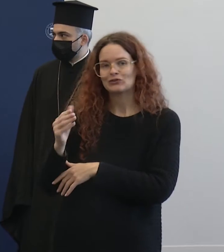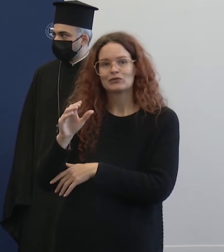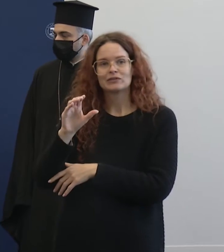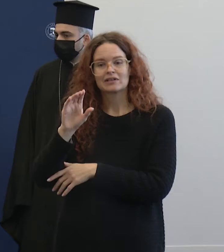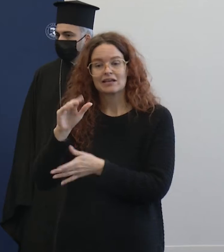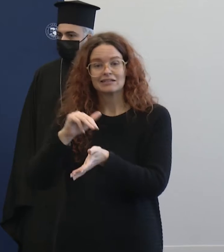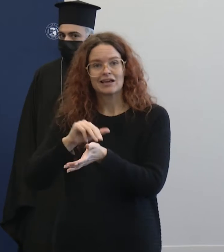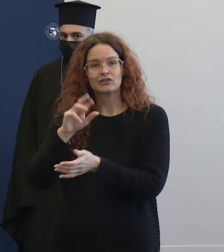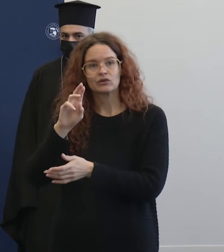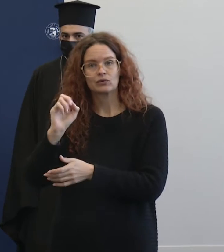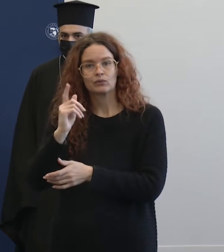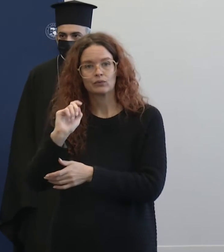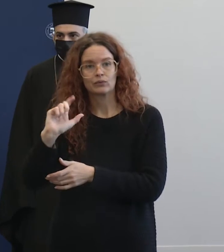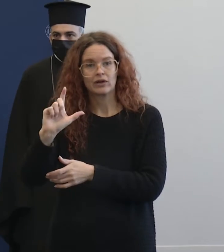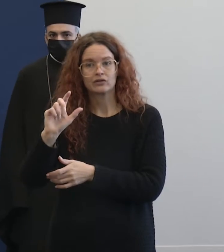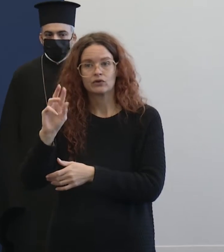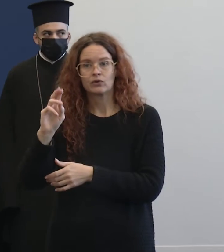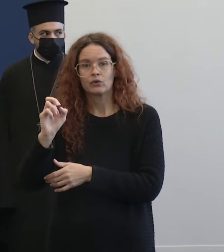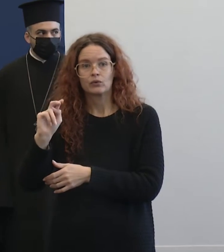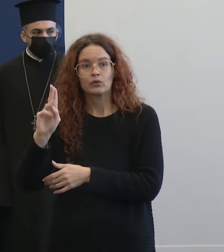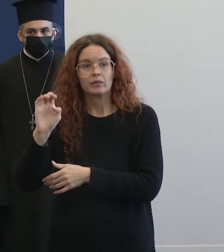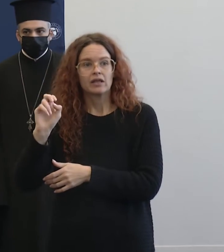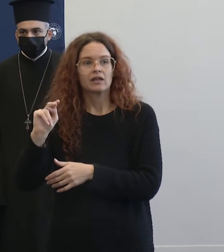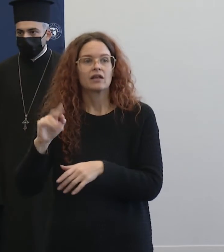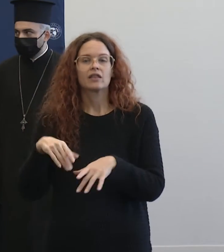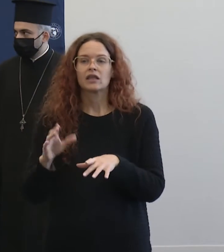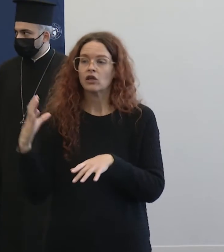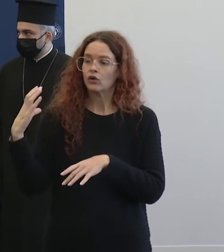co-lead for Cook County Public Health.